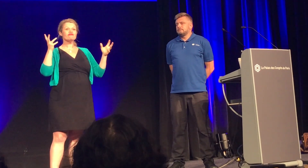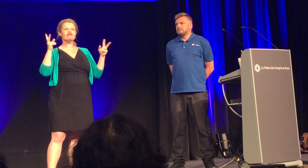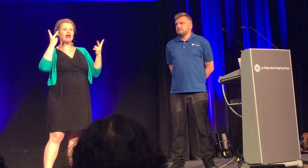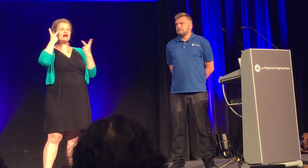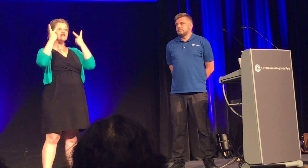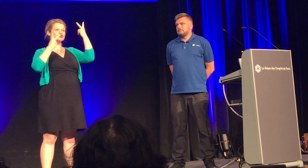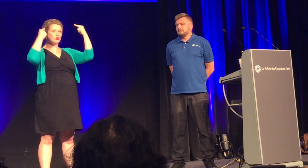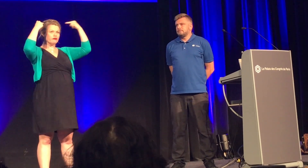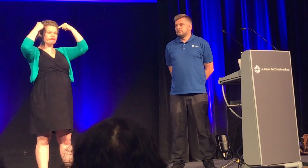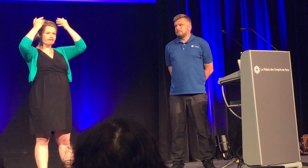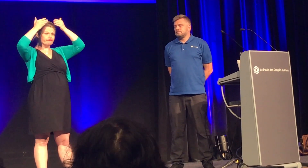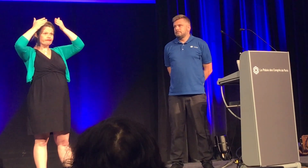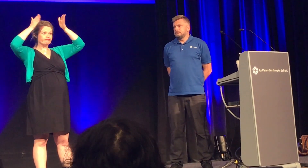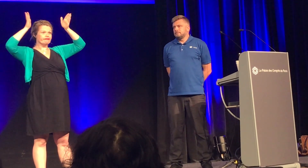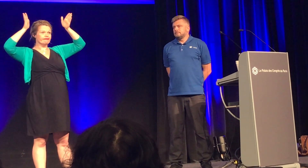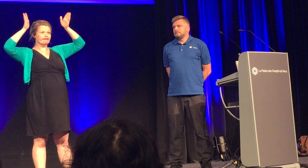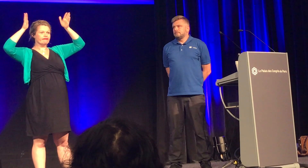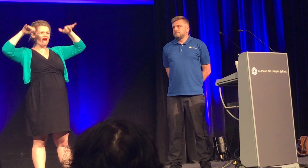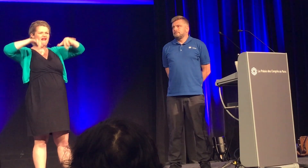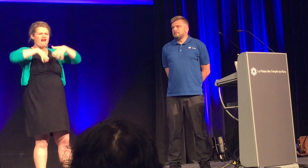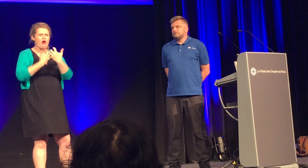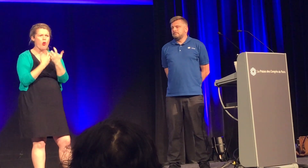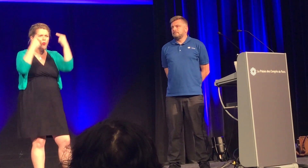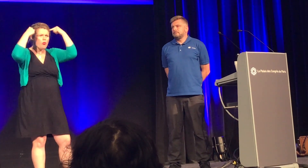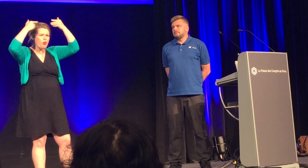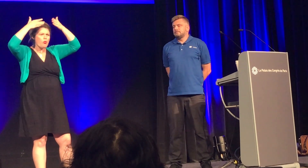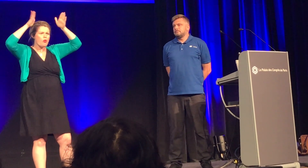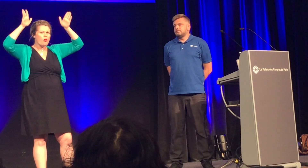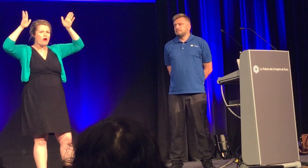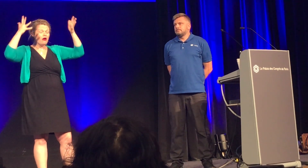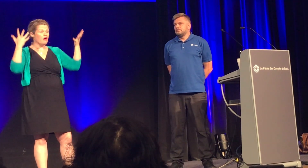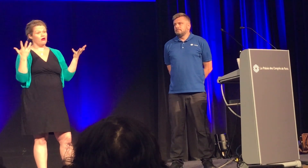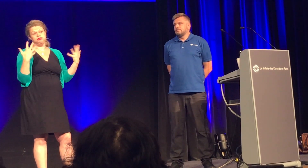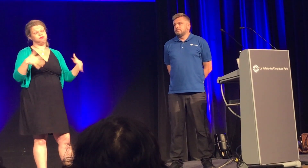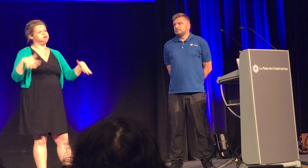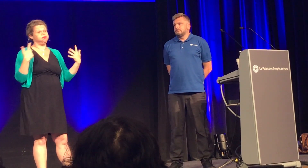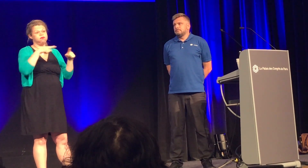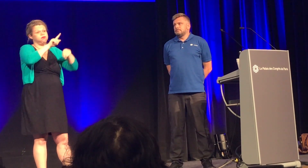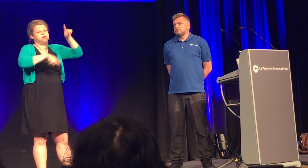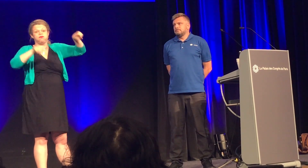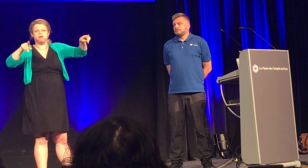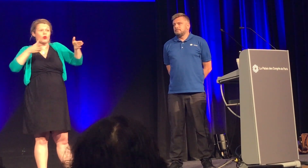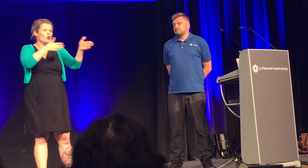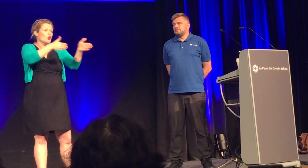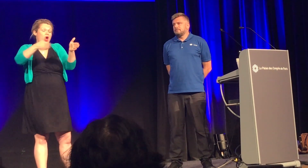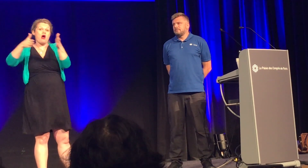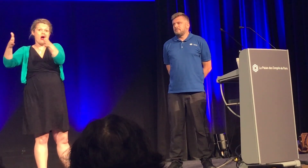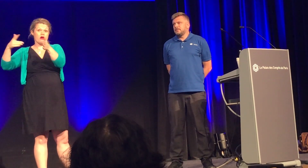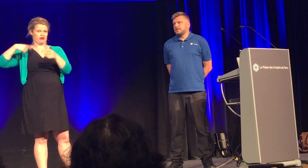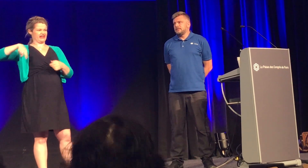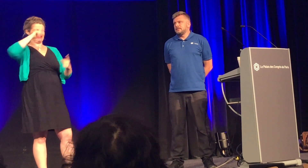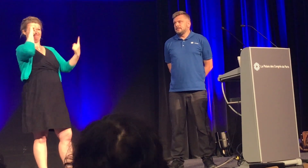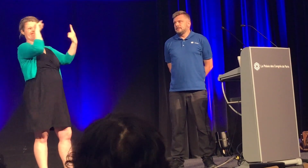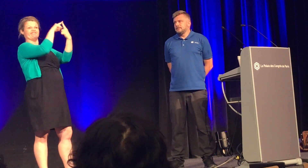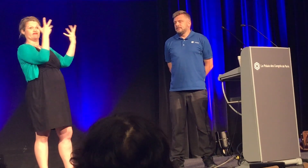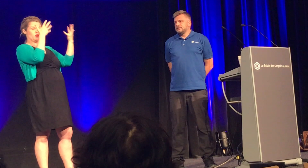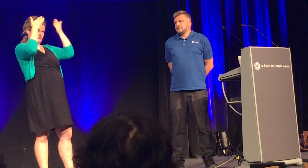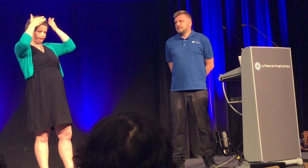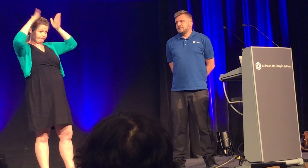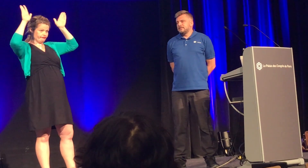At the end of the day, we all have the responsibility to open the minds of deaf children visually. And there are many ways that we can do